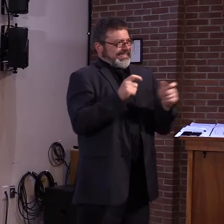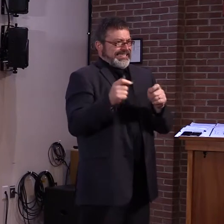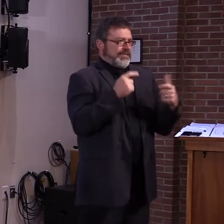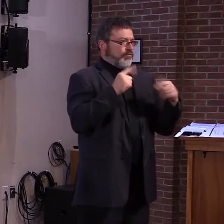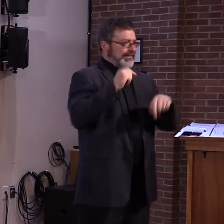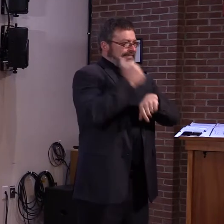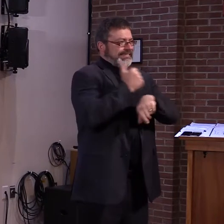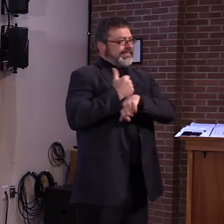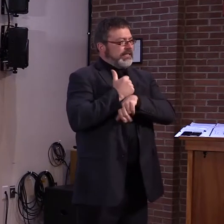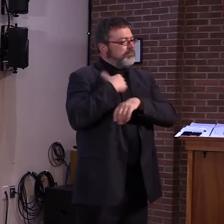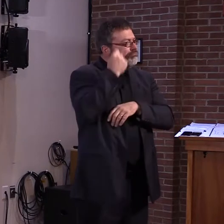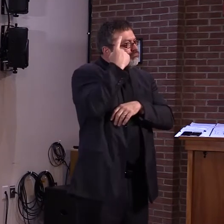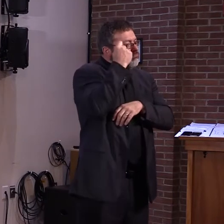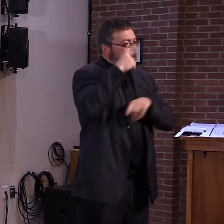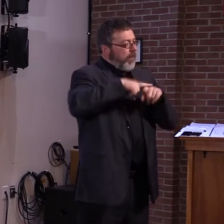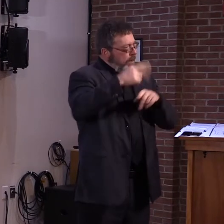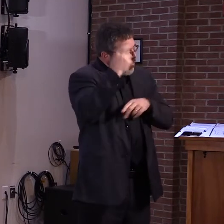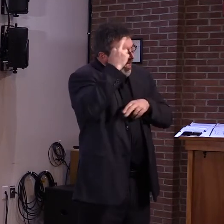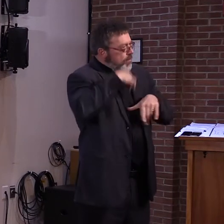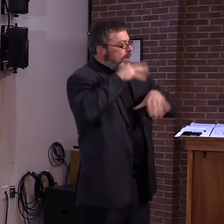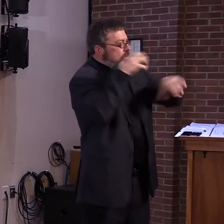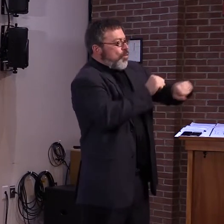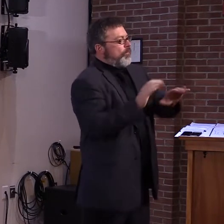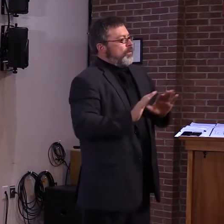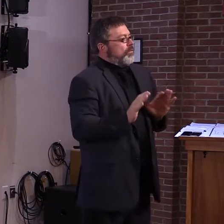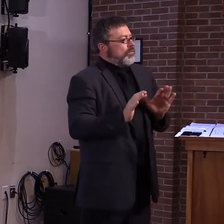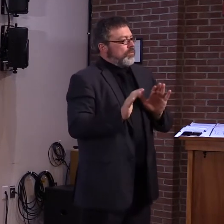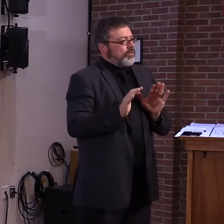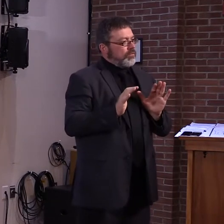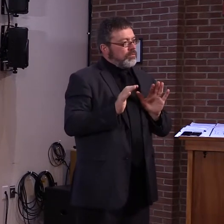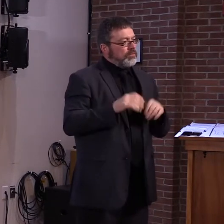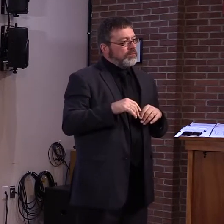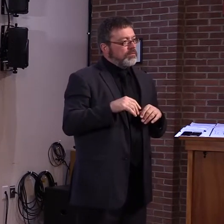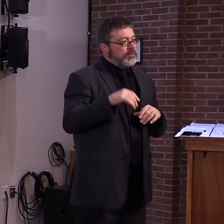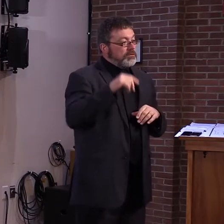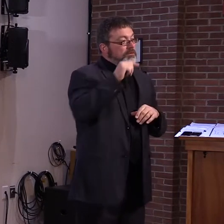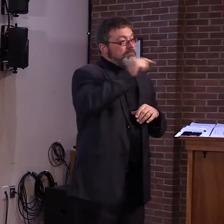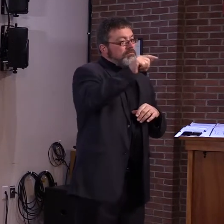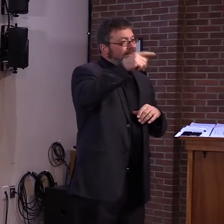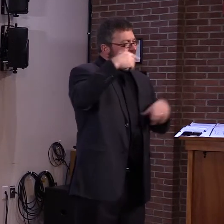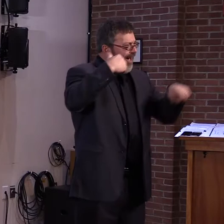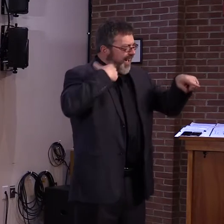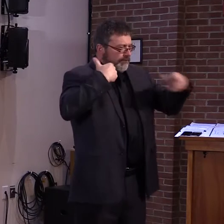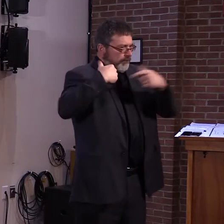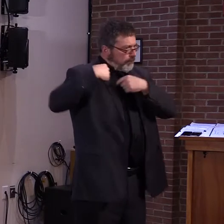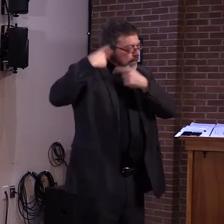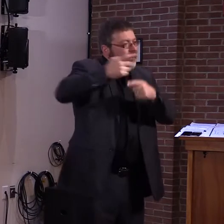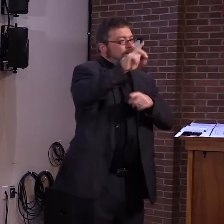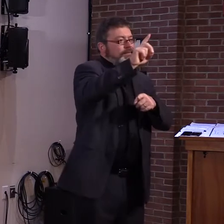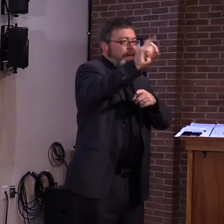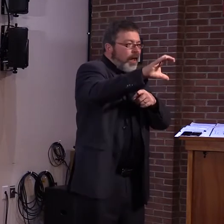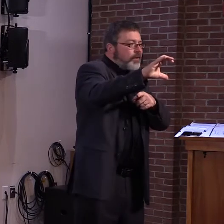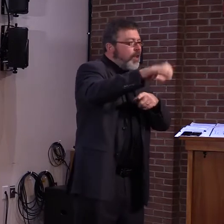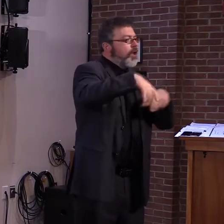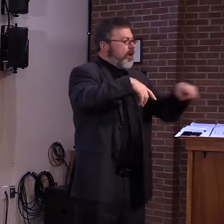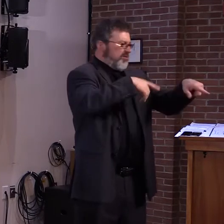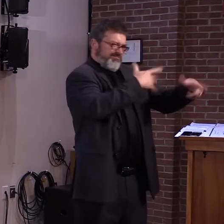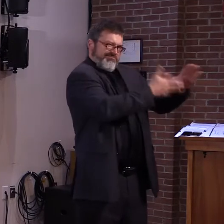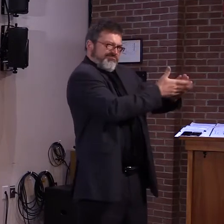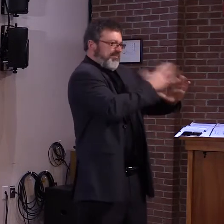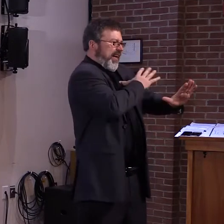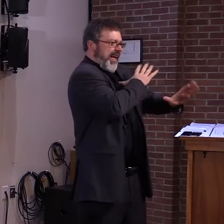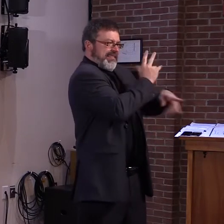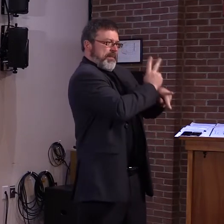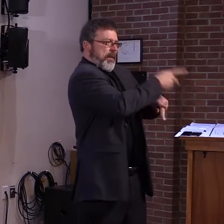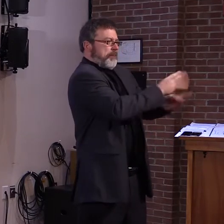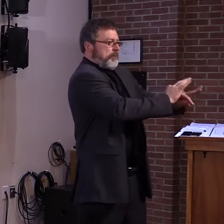has made in Vermont's childcare system throughout this COVID pandemic. So I hope I gave you enough numbers there to give you the